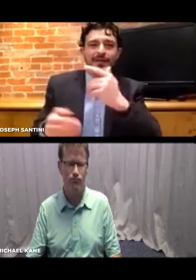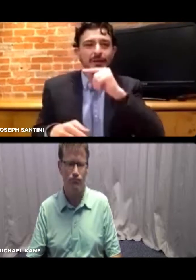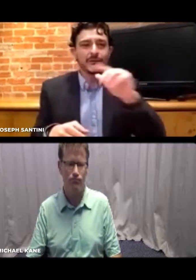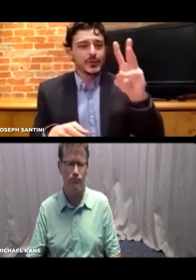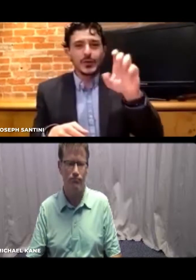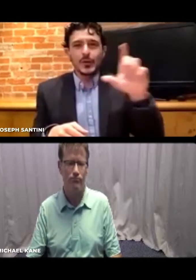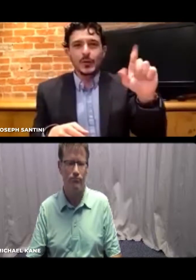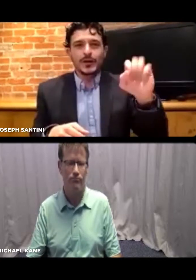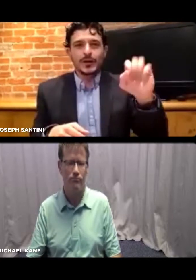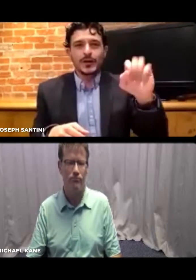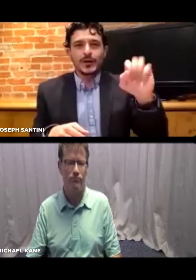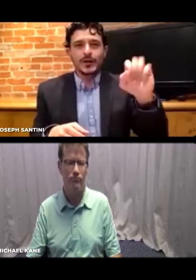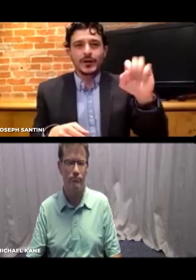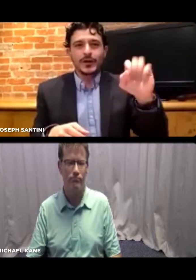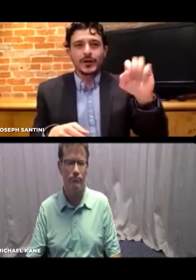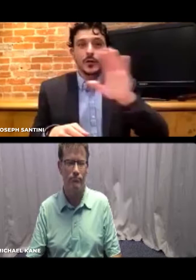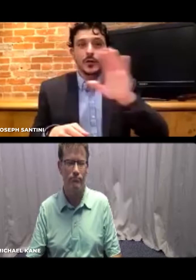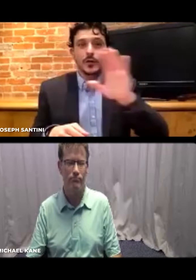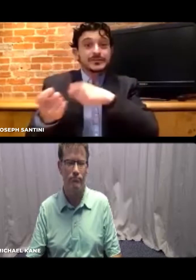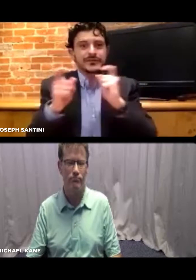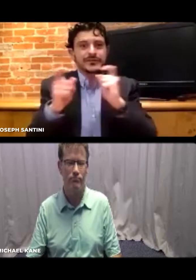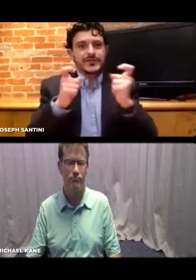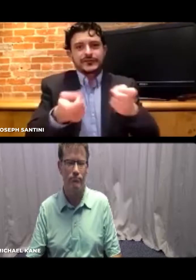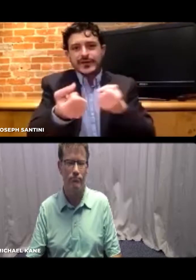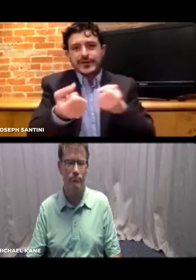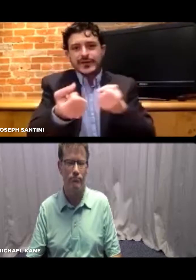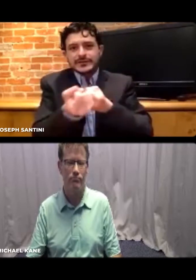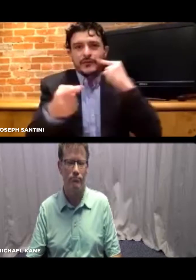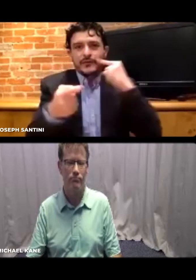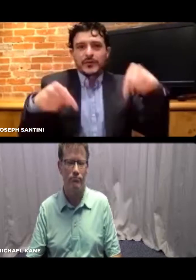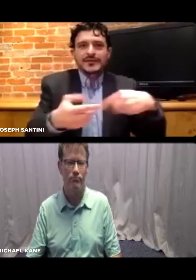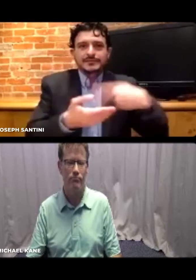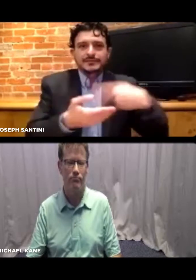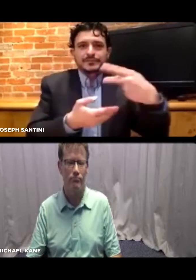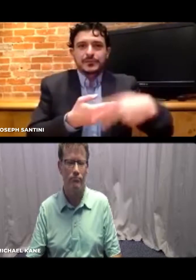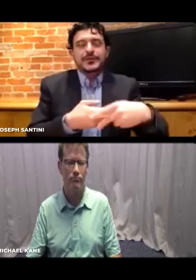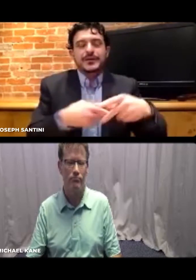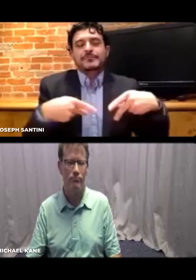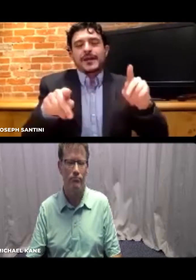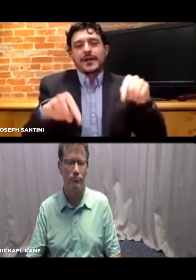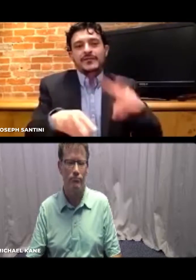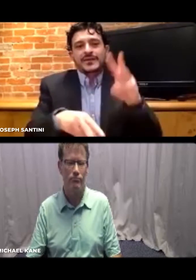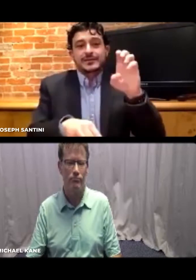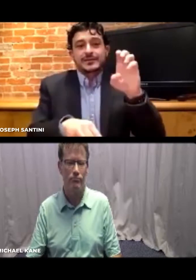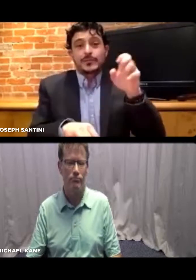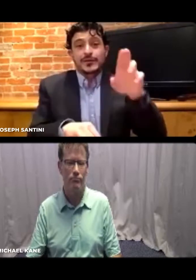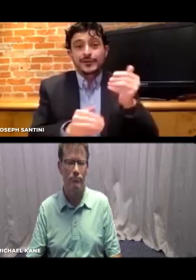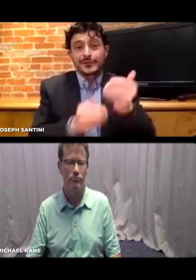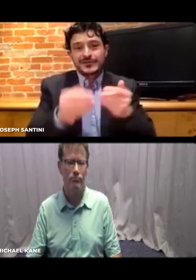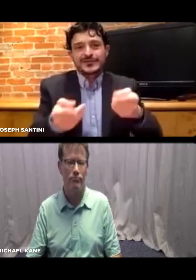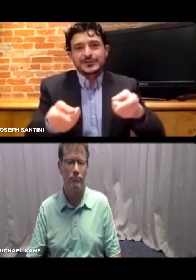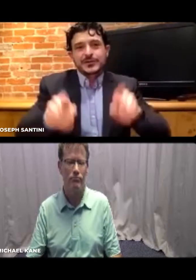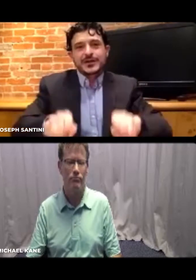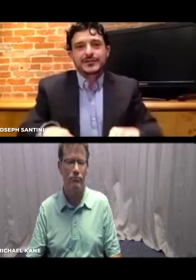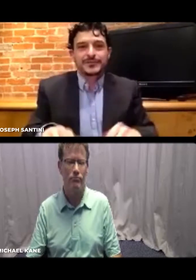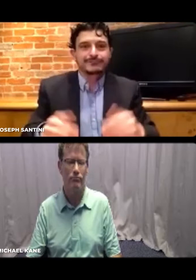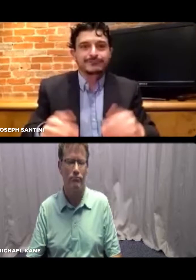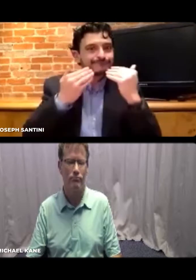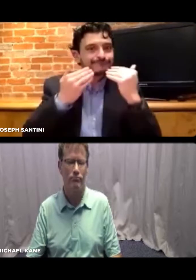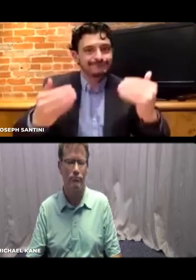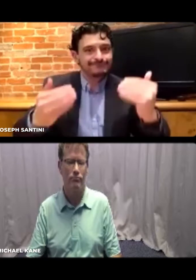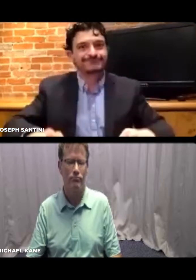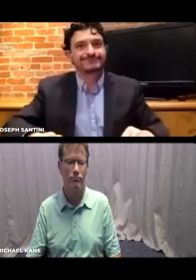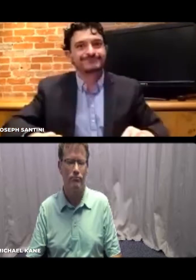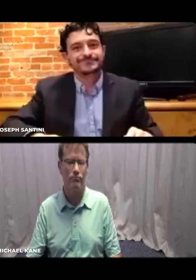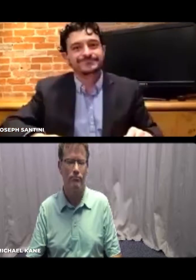use American Sign Language. So we'd like to thank both CSD and Wells Fargo Hands-On Banking for making tonight possible. Thank you